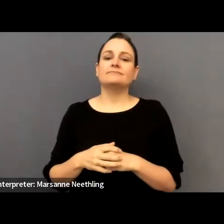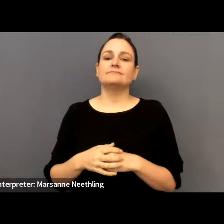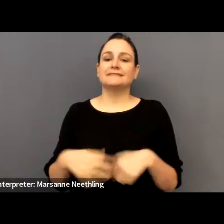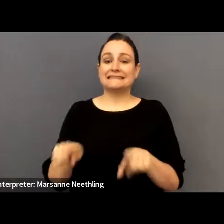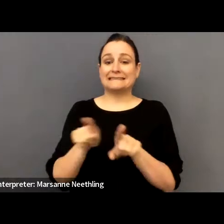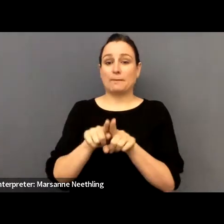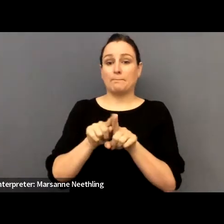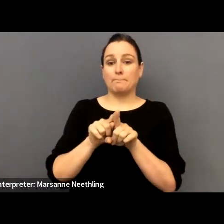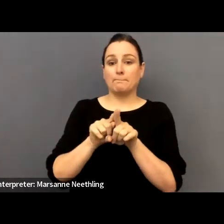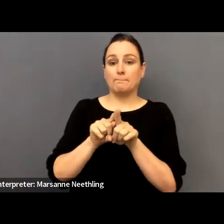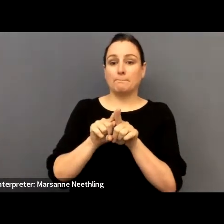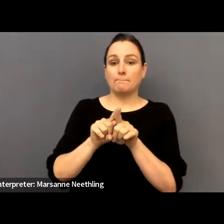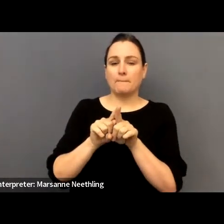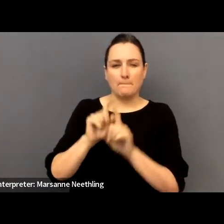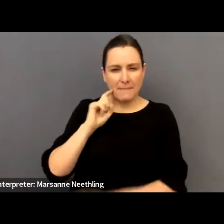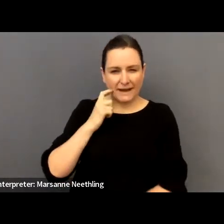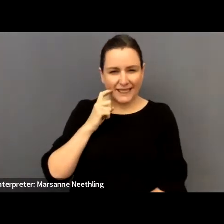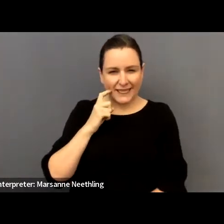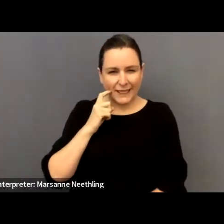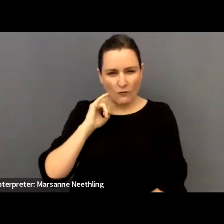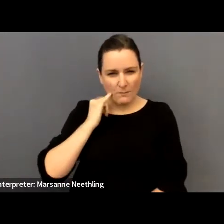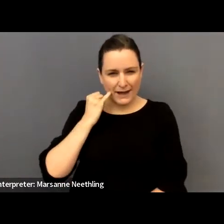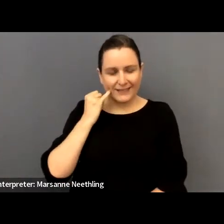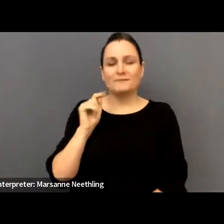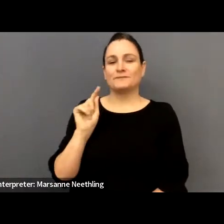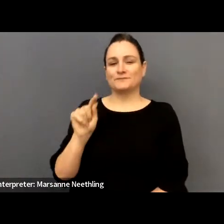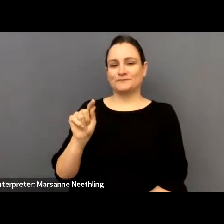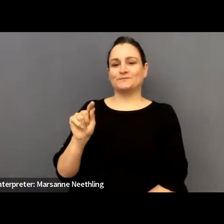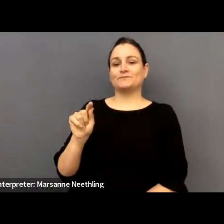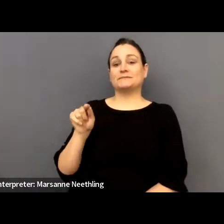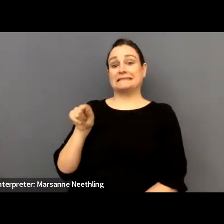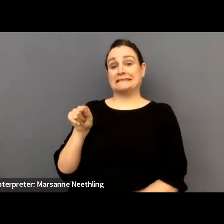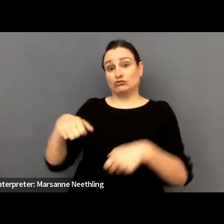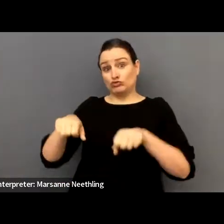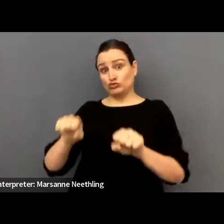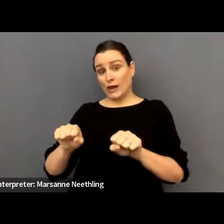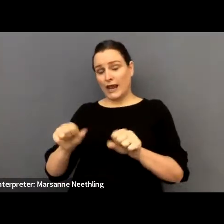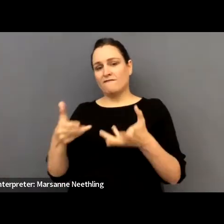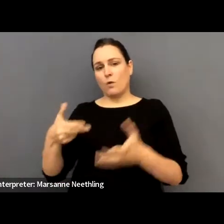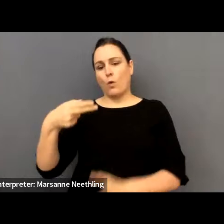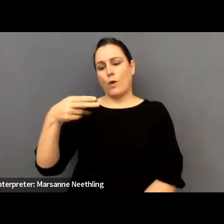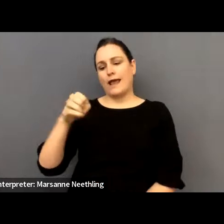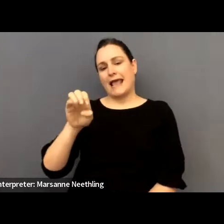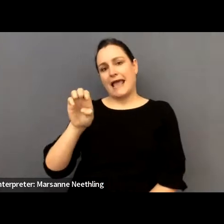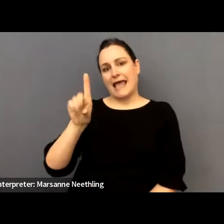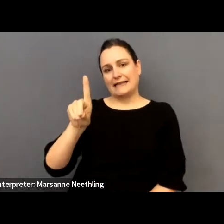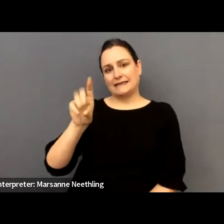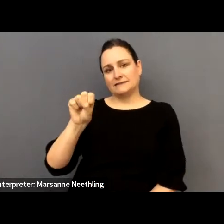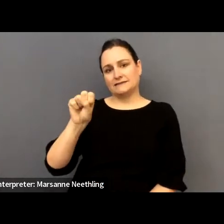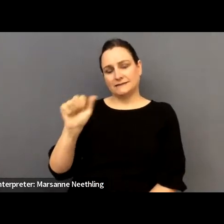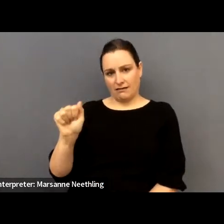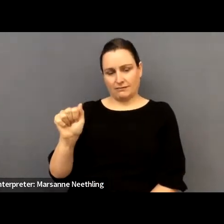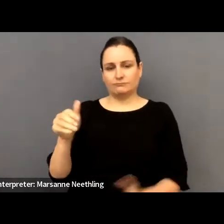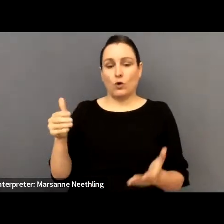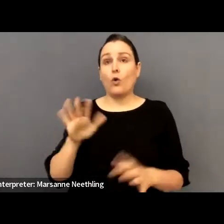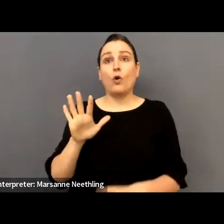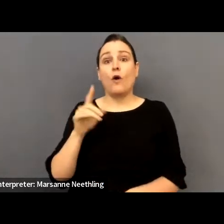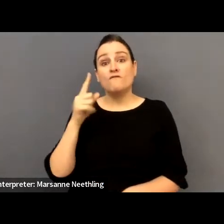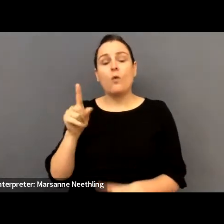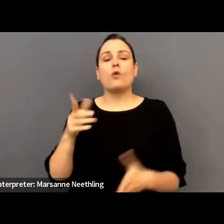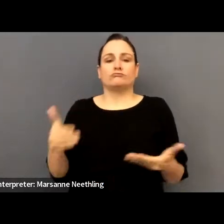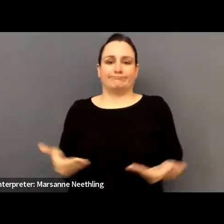Marchi Miranda, the chairperson of Higher and Further Education Disability Services